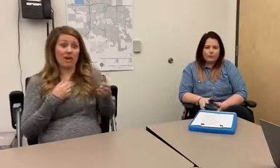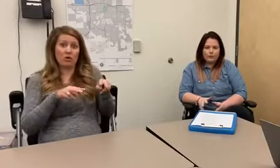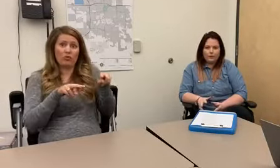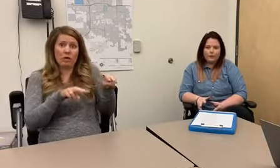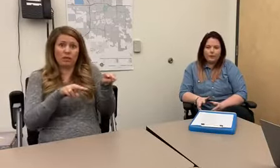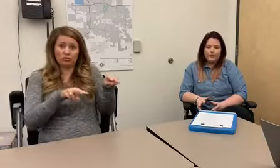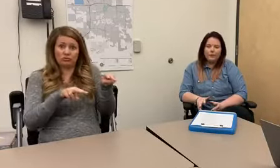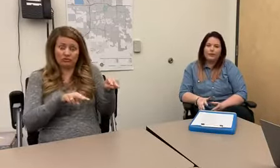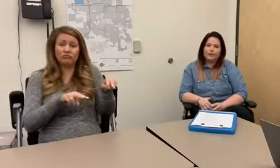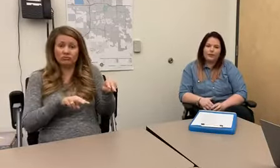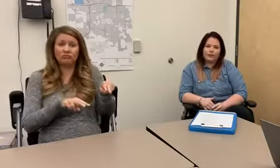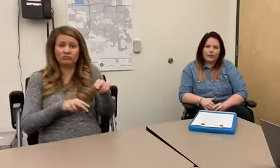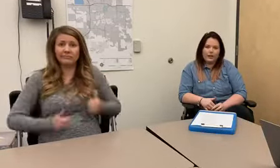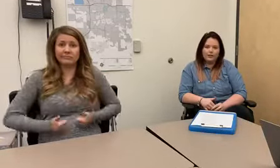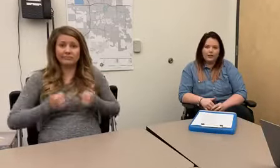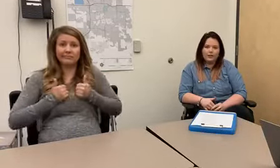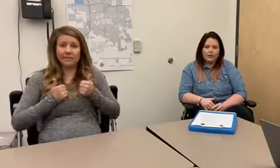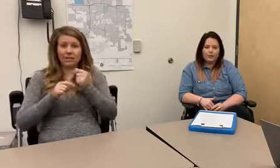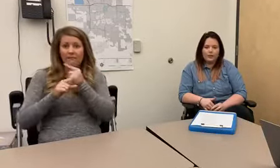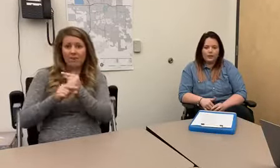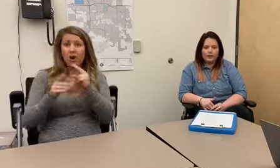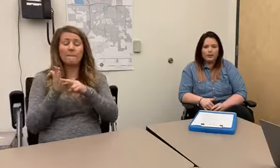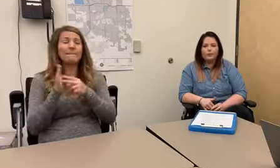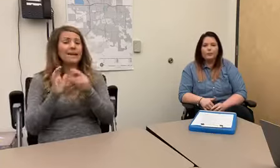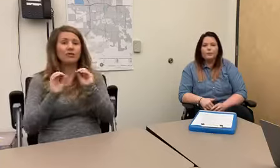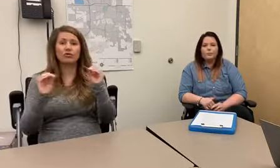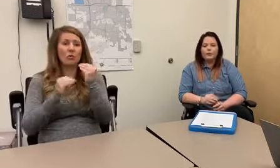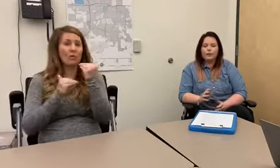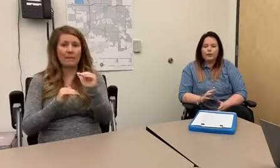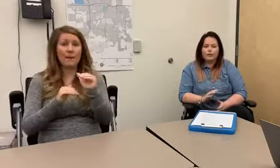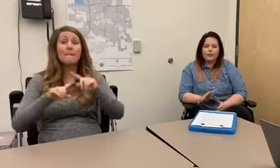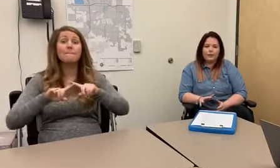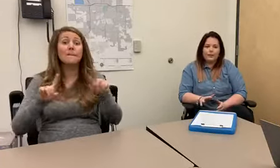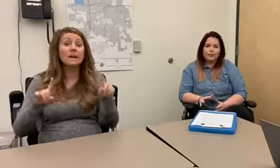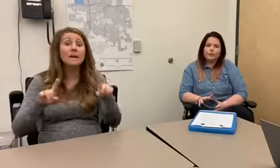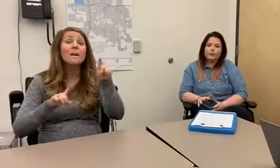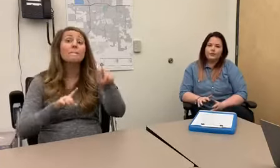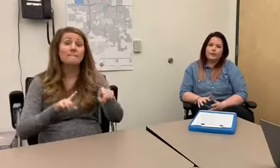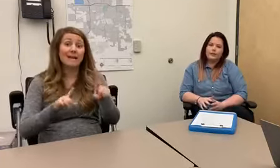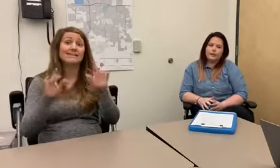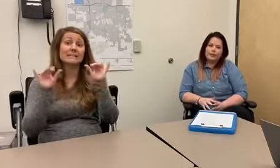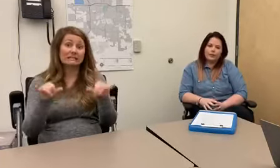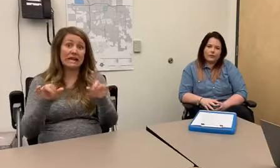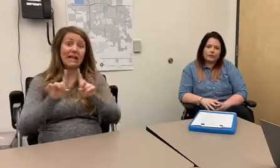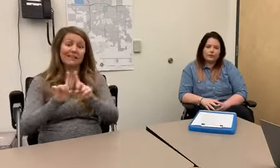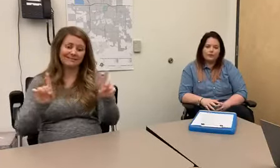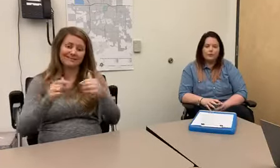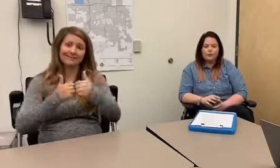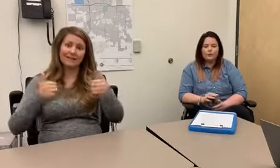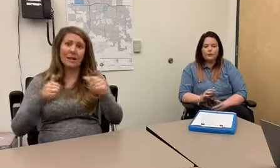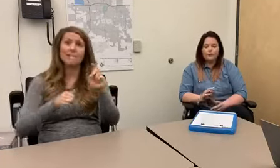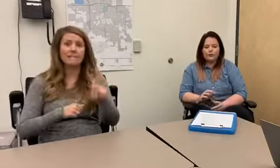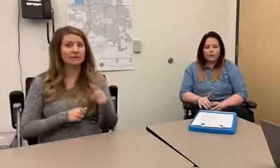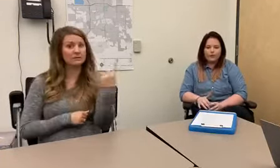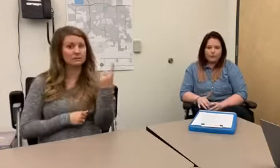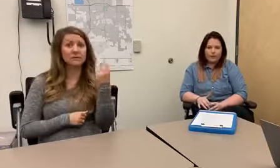the amount of people that you can have in the pool area, but they do have to remain socially distant at all times. If your pool is